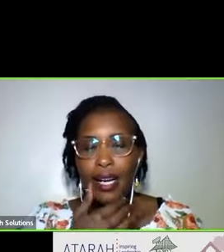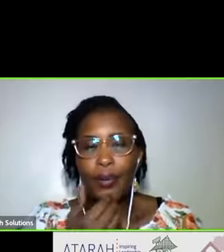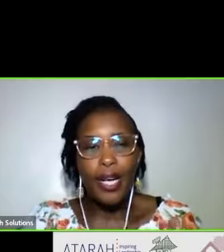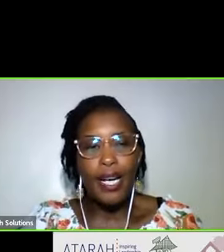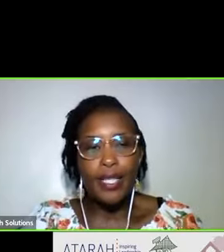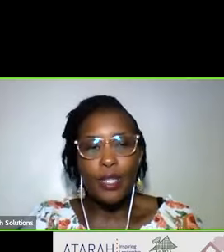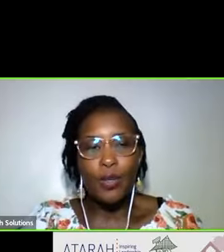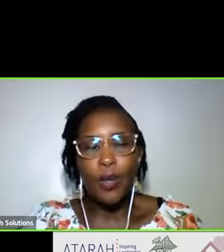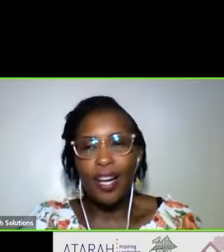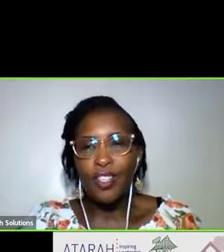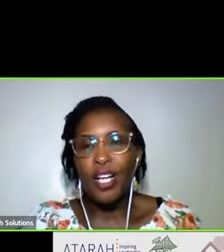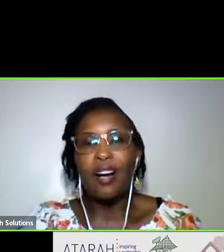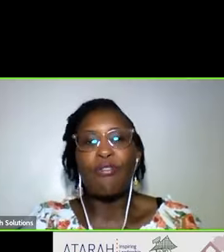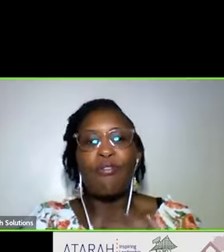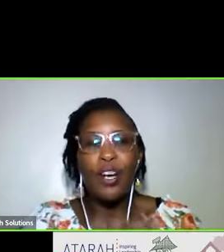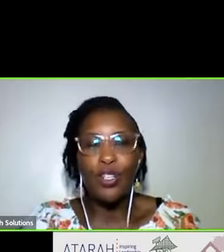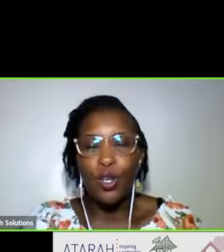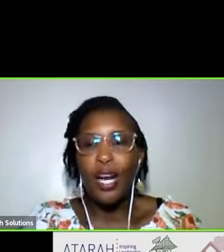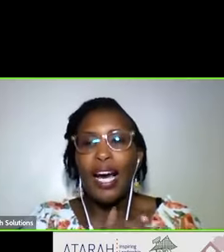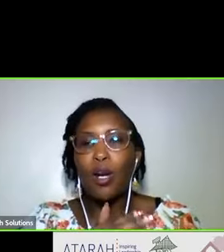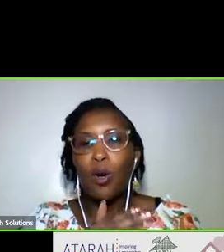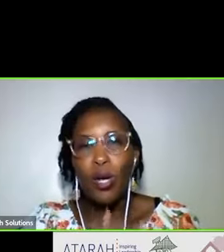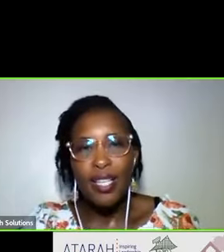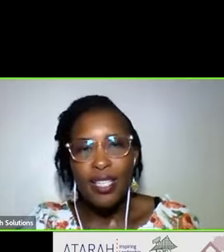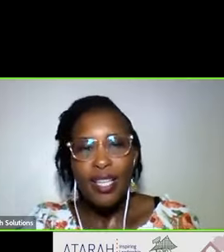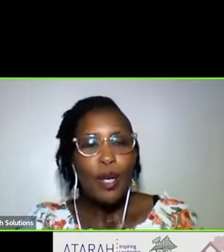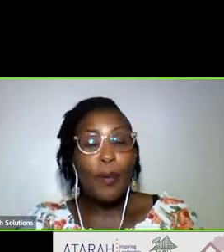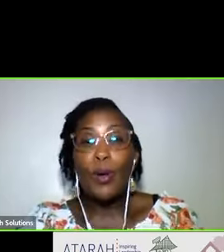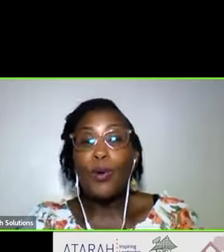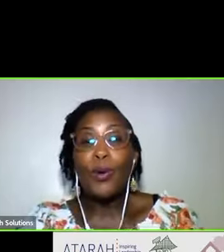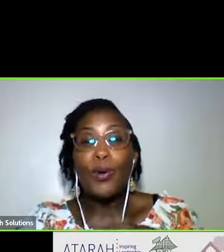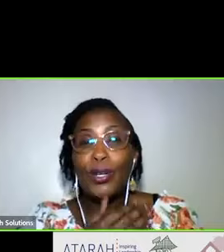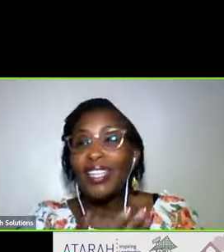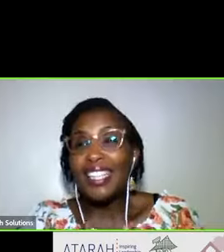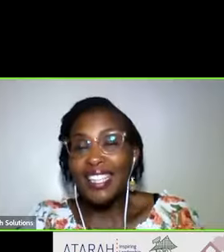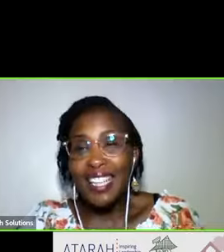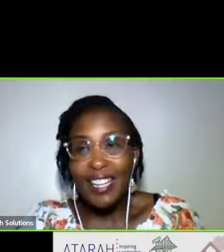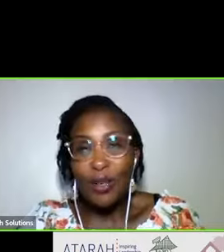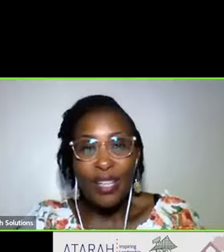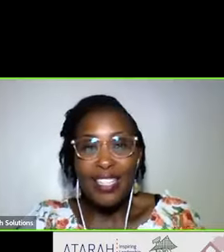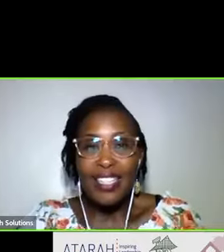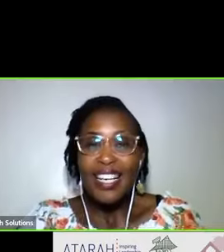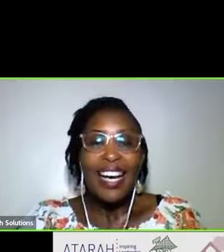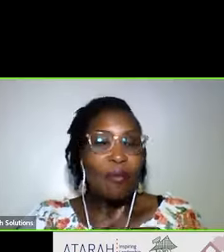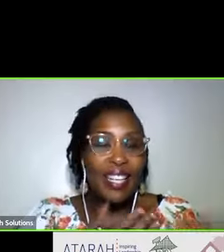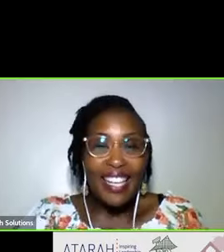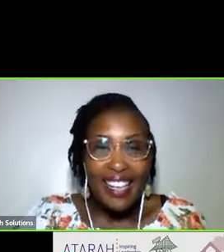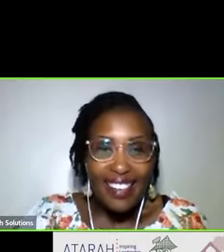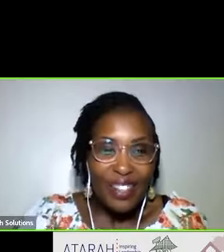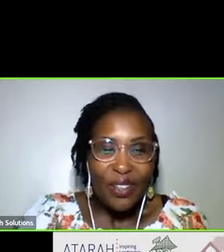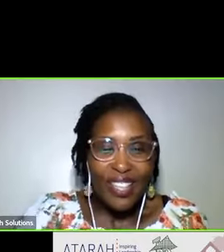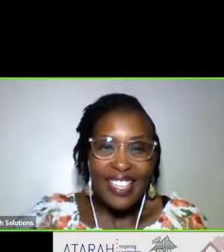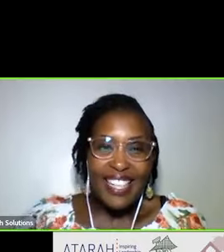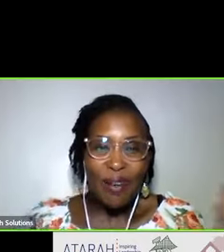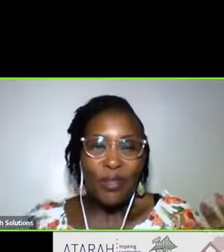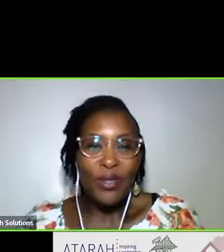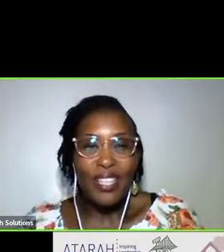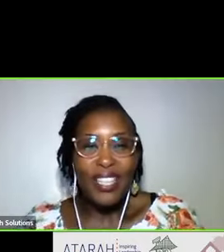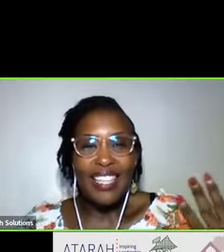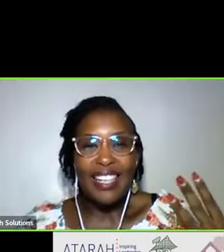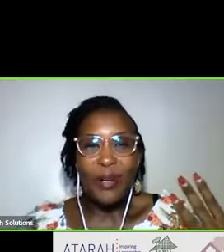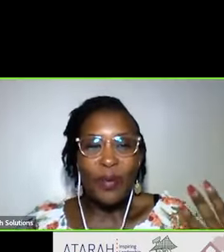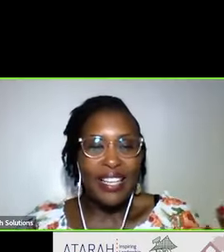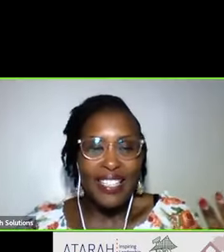that I realized that we actually have functional alcoholics. People who don't think that they're alcoholics, but they are alcoholics. And